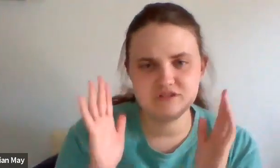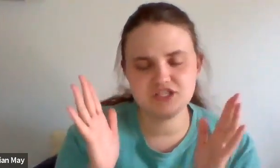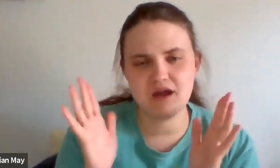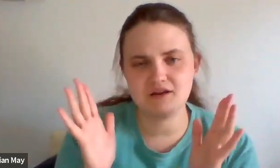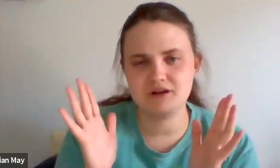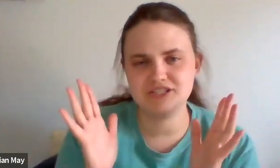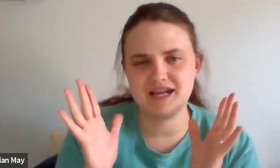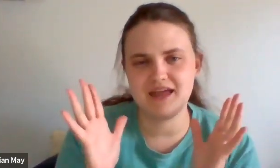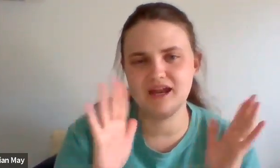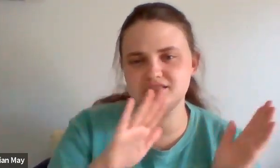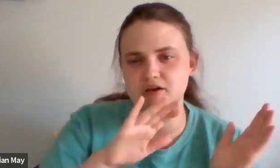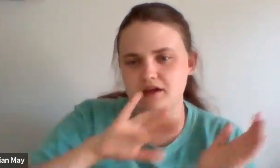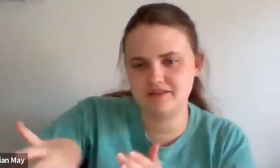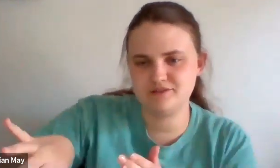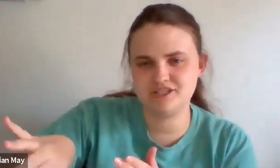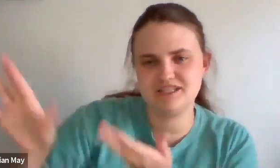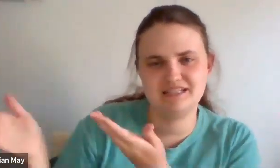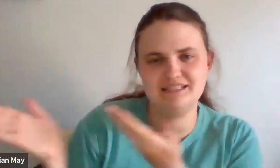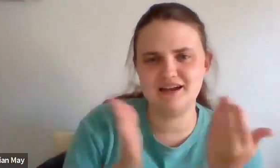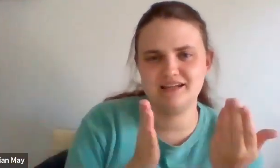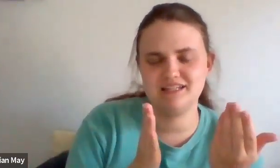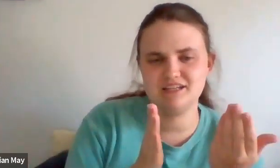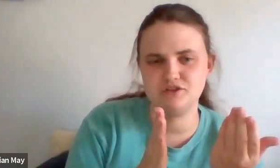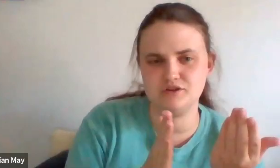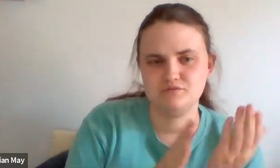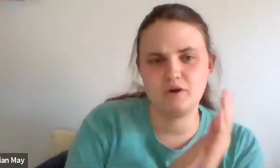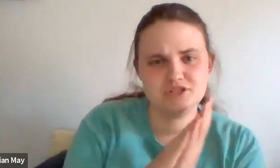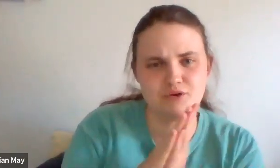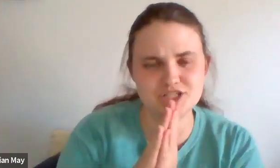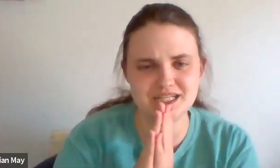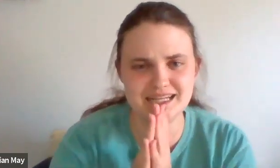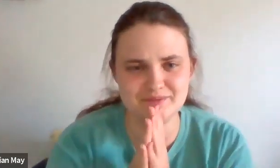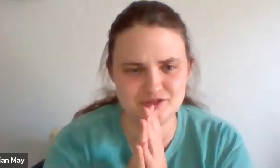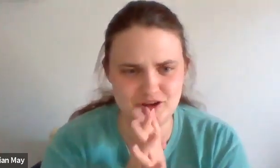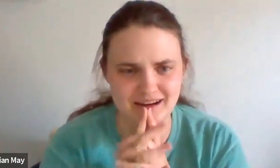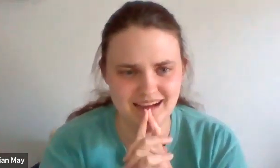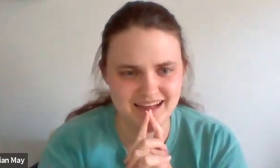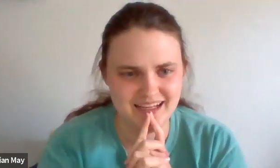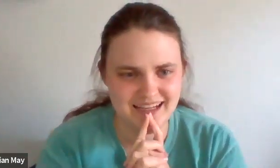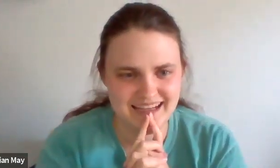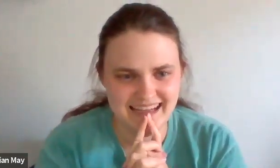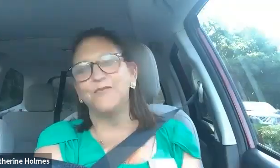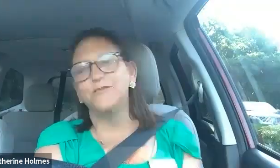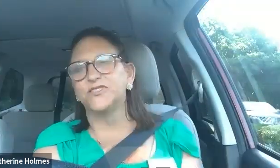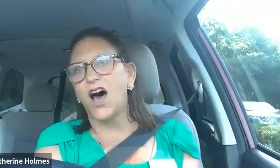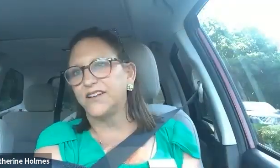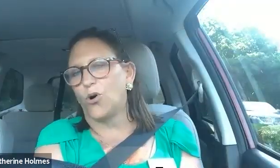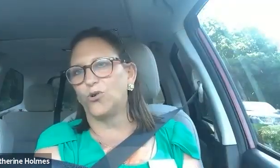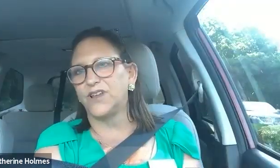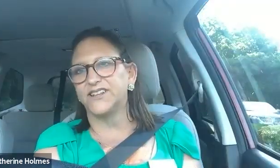said you had a question, and then I saw Ellie's questions and I did not get to answer yours. What was your question again? I'm so sorry. That's okay. It was just hot and cold. Like it's